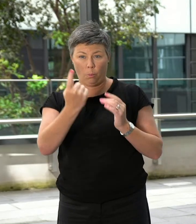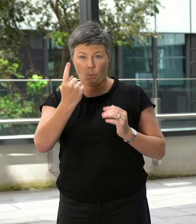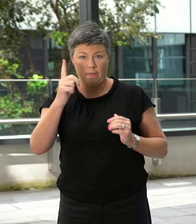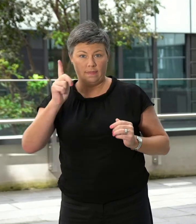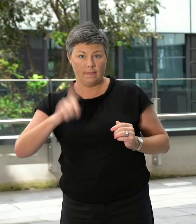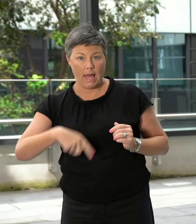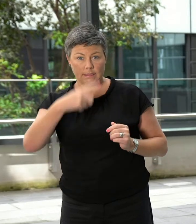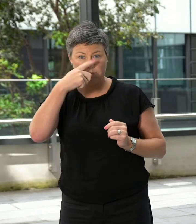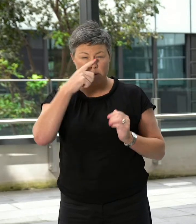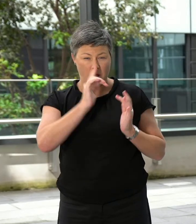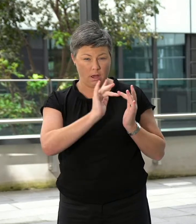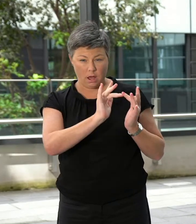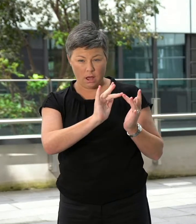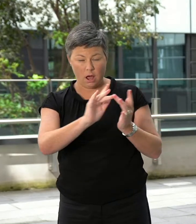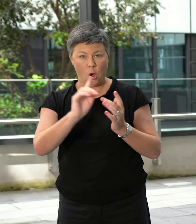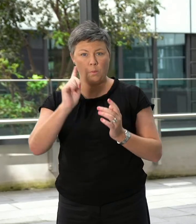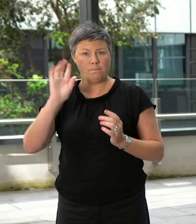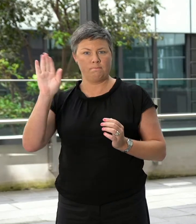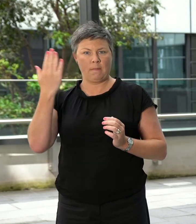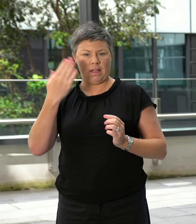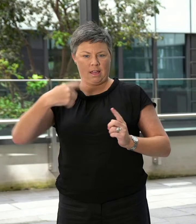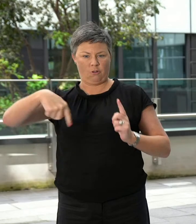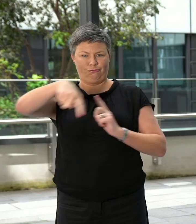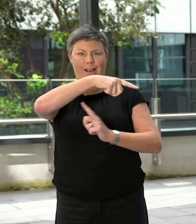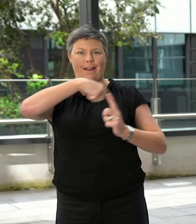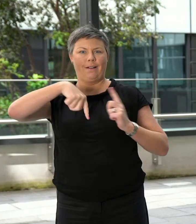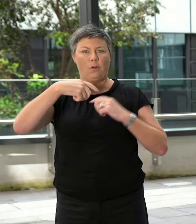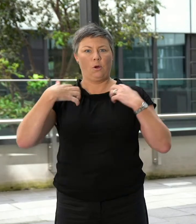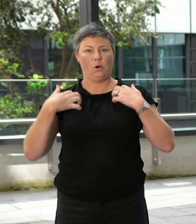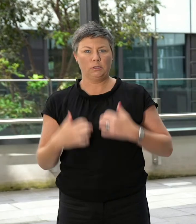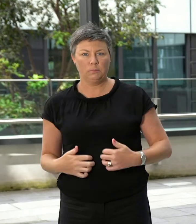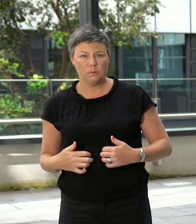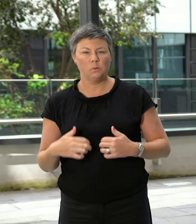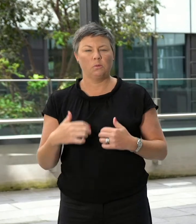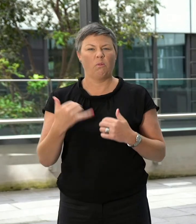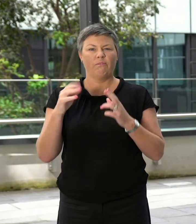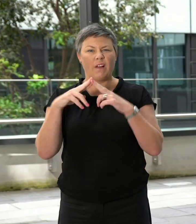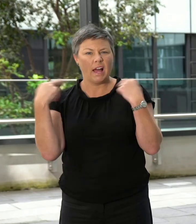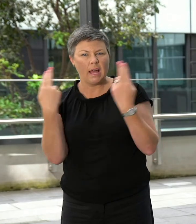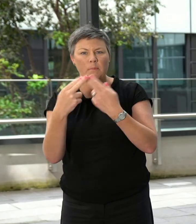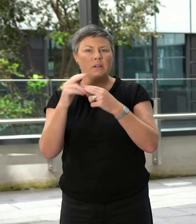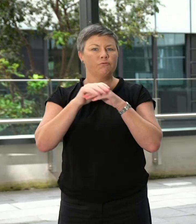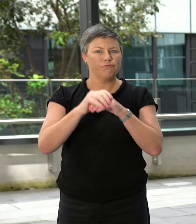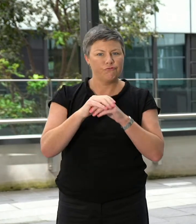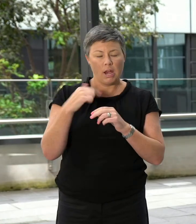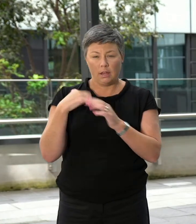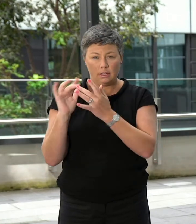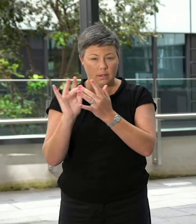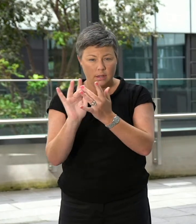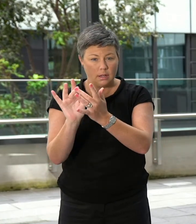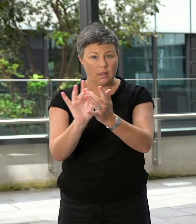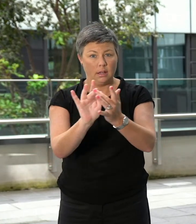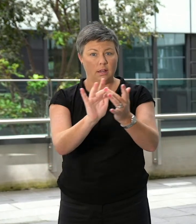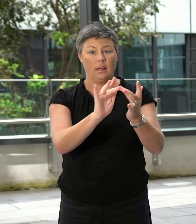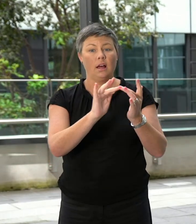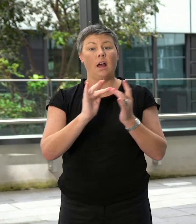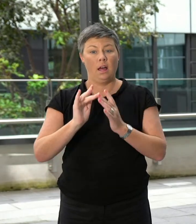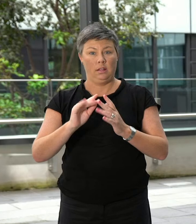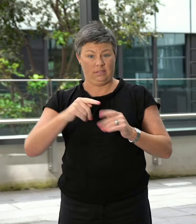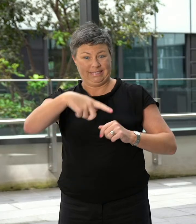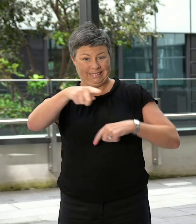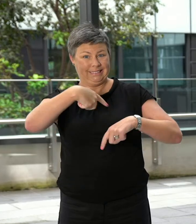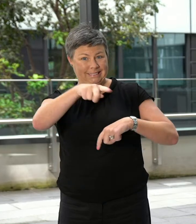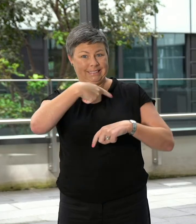contacts or not, and as the Premier said, those that have been determined to be close contacts, with 58% of those have already tested negative.